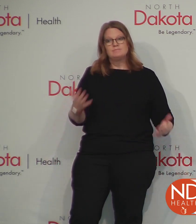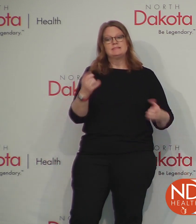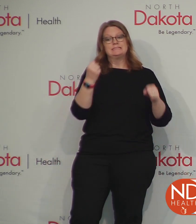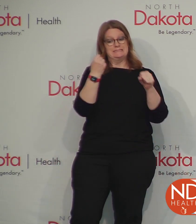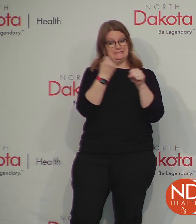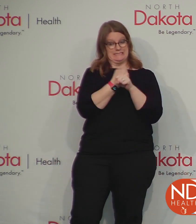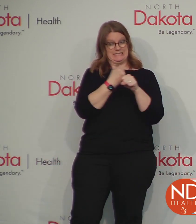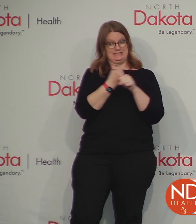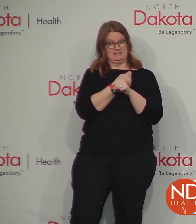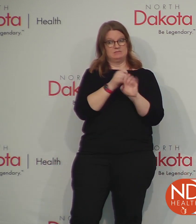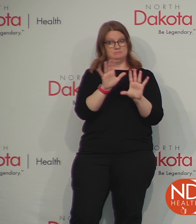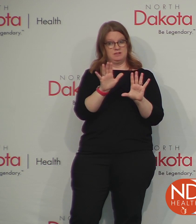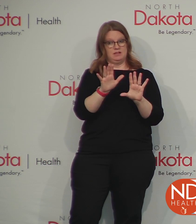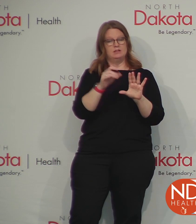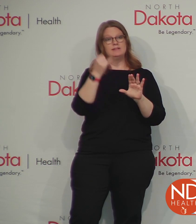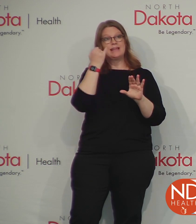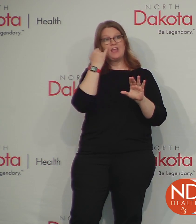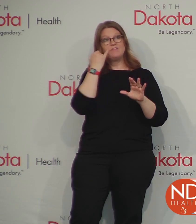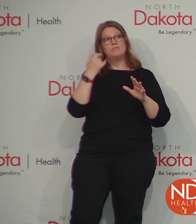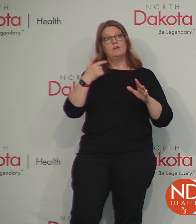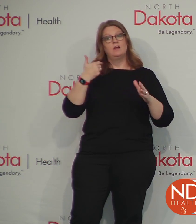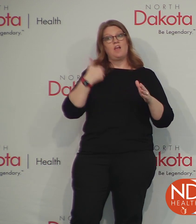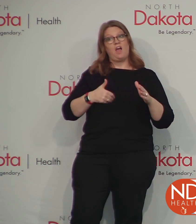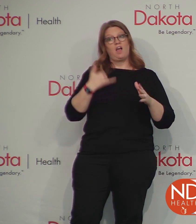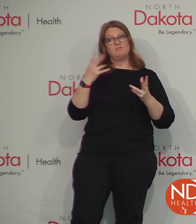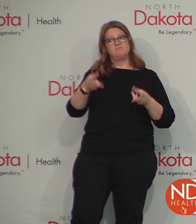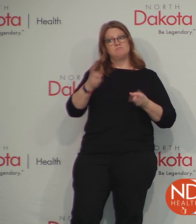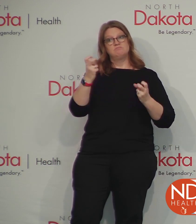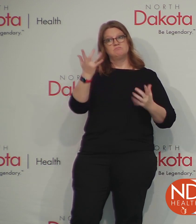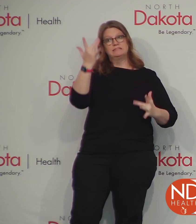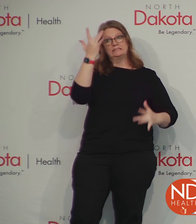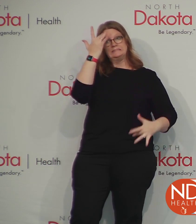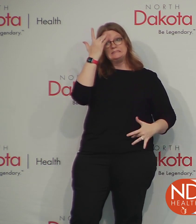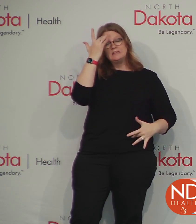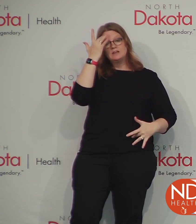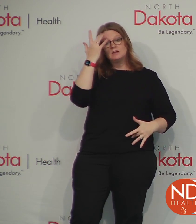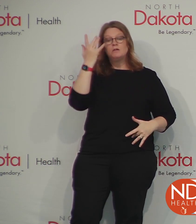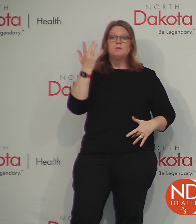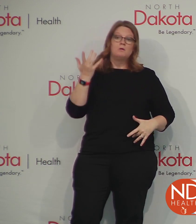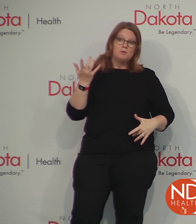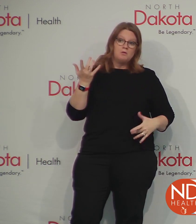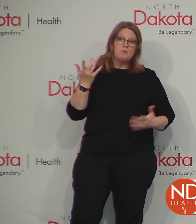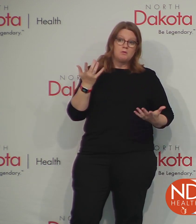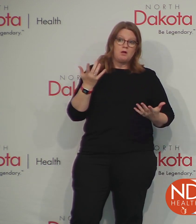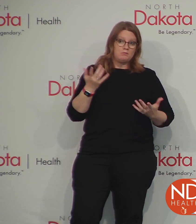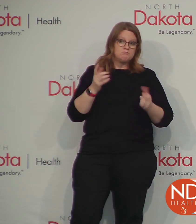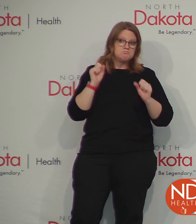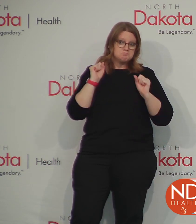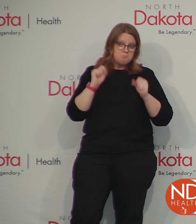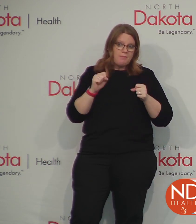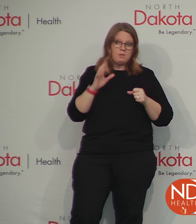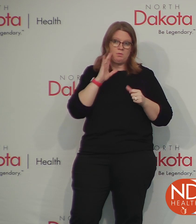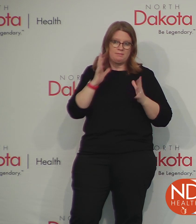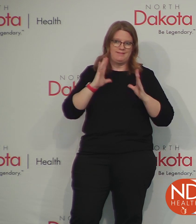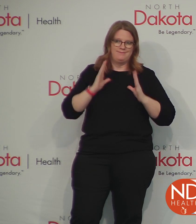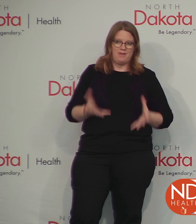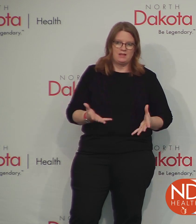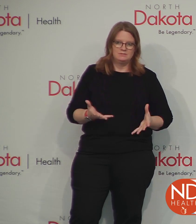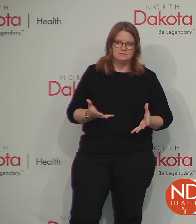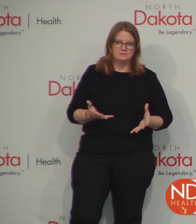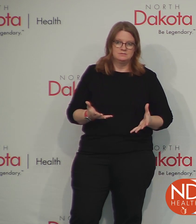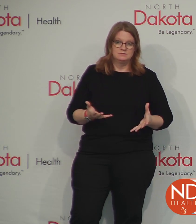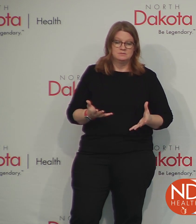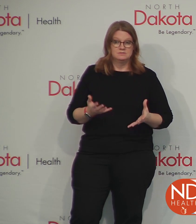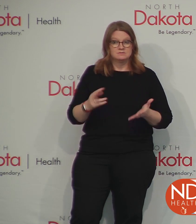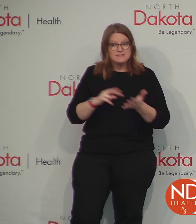statistically that if I were to get it, I'm probably going to be one of the less strongly affected ones, but I can't guarantee that my